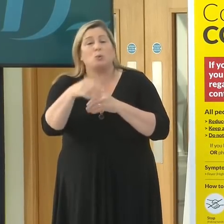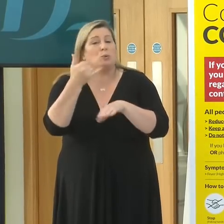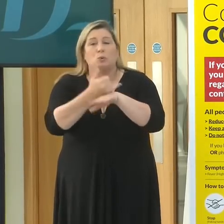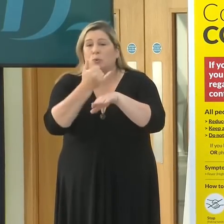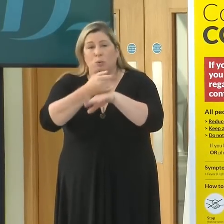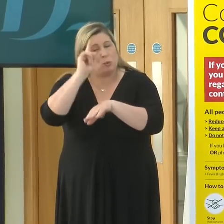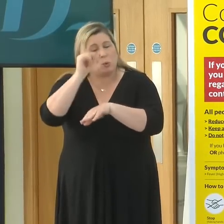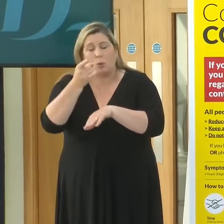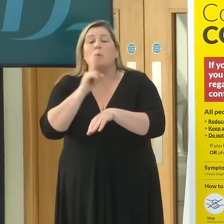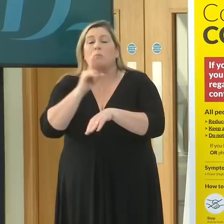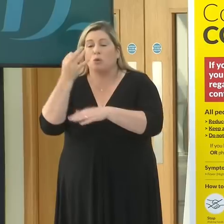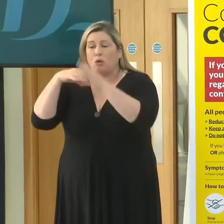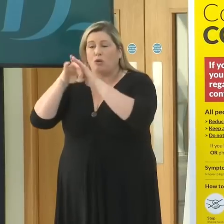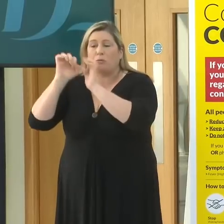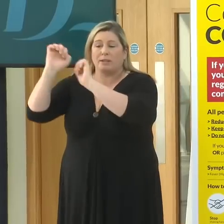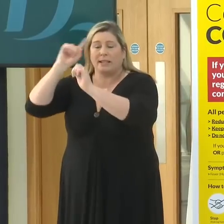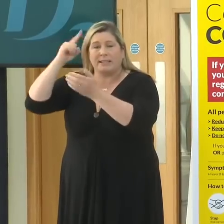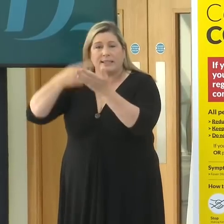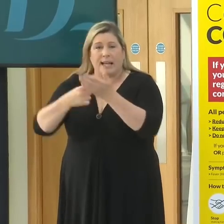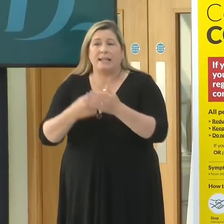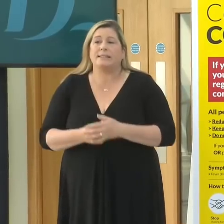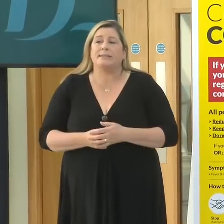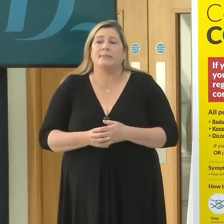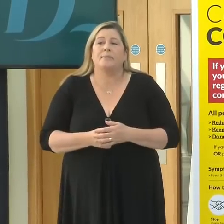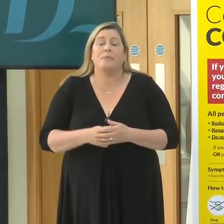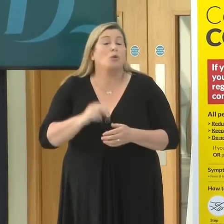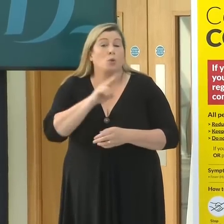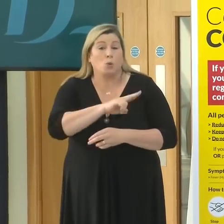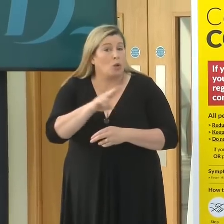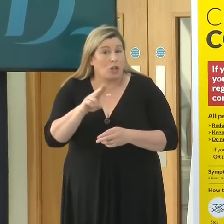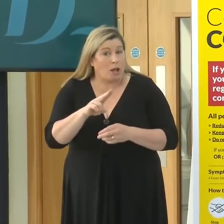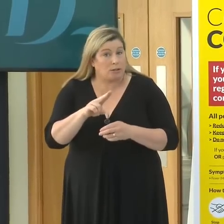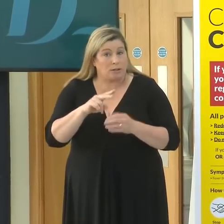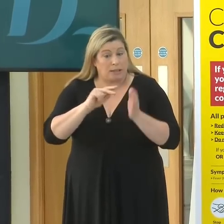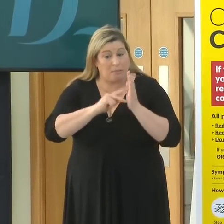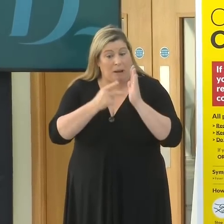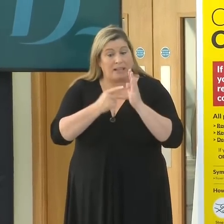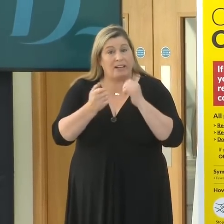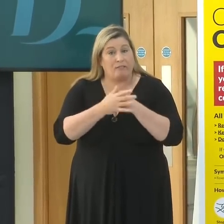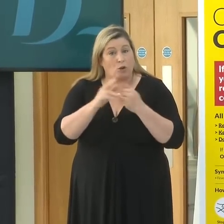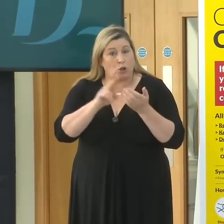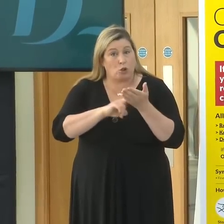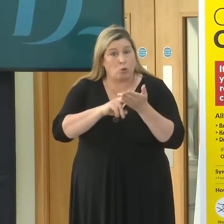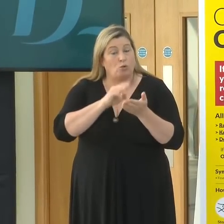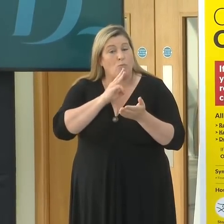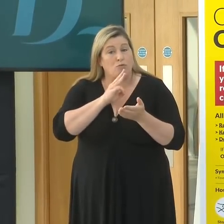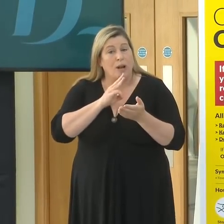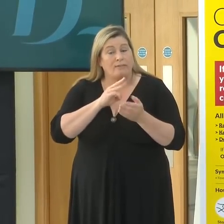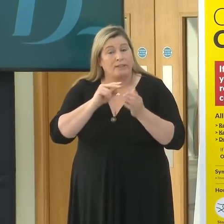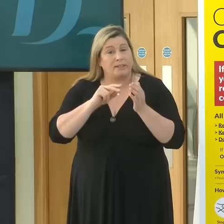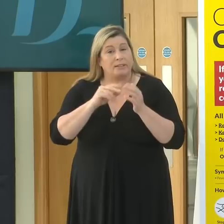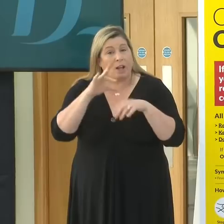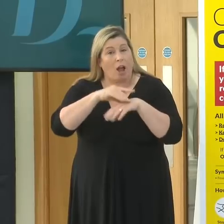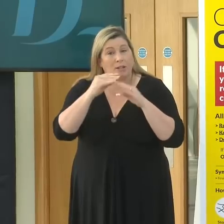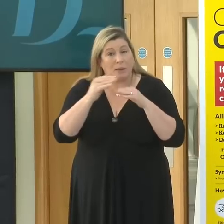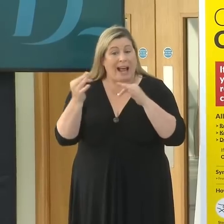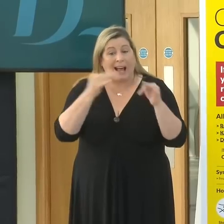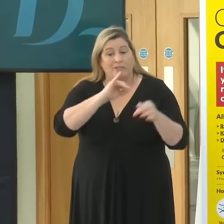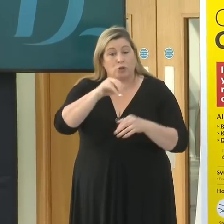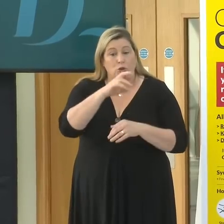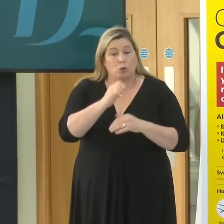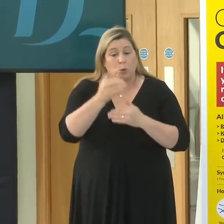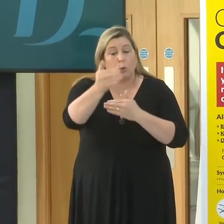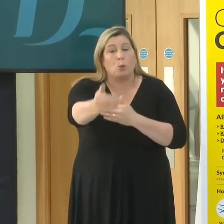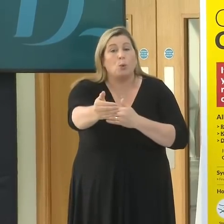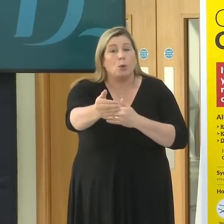for government. So you're not actively planning for the use of private hospitals past June? No, we're planning